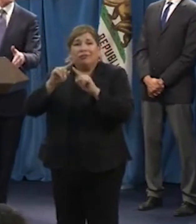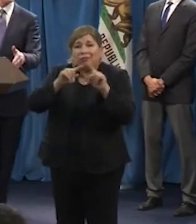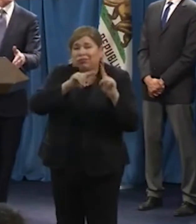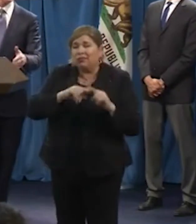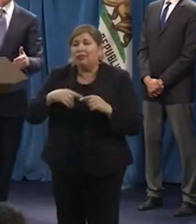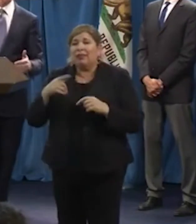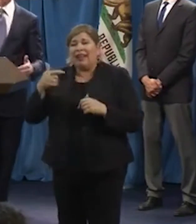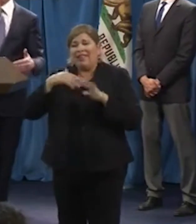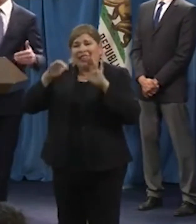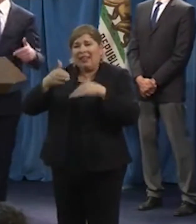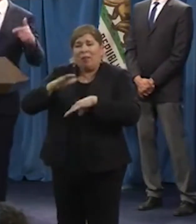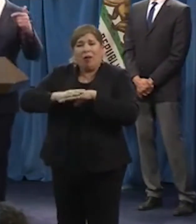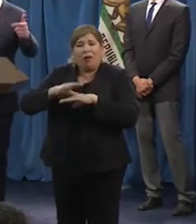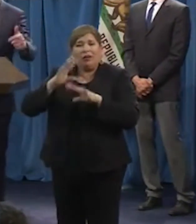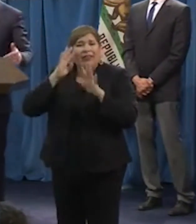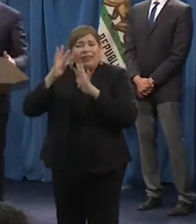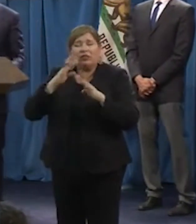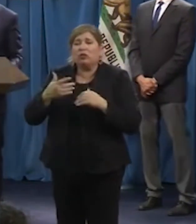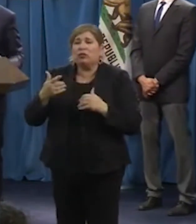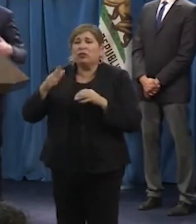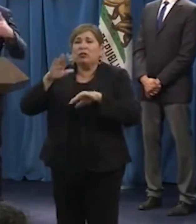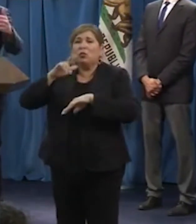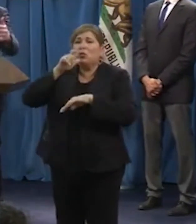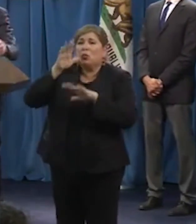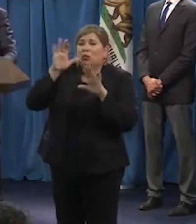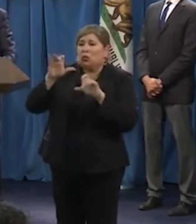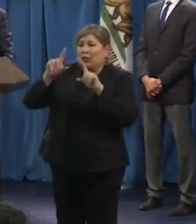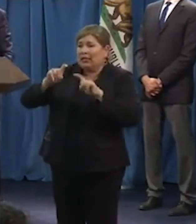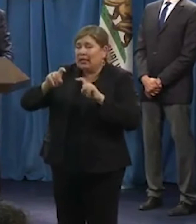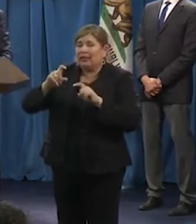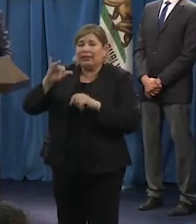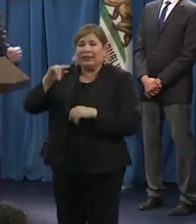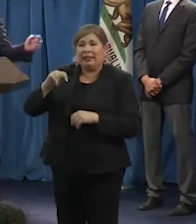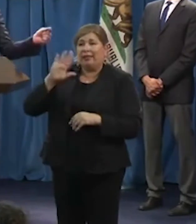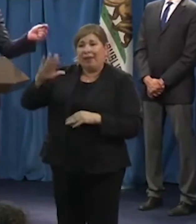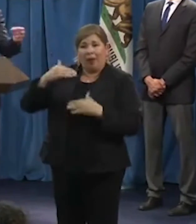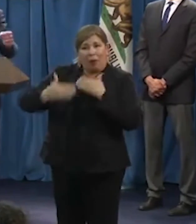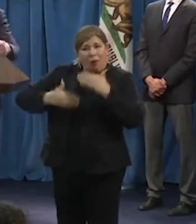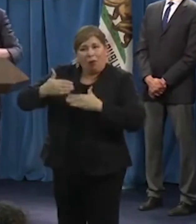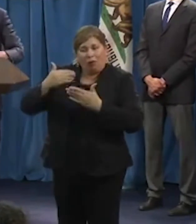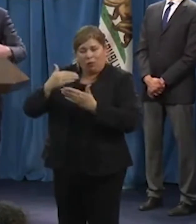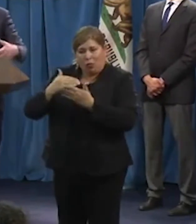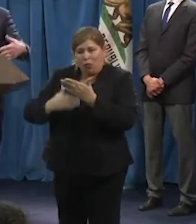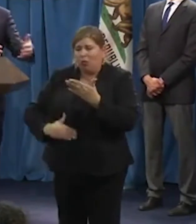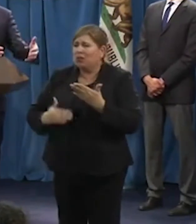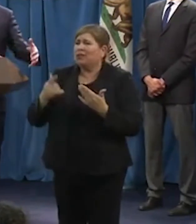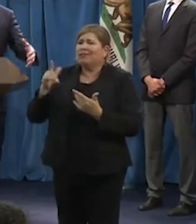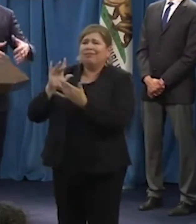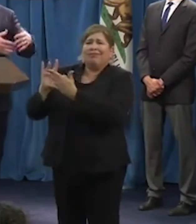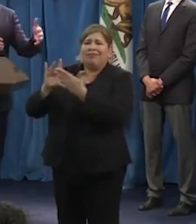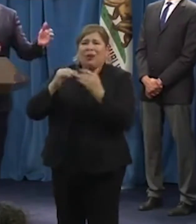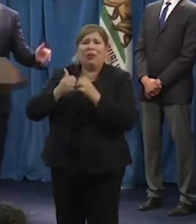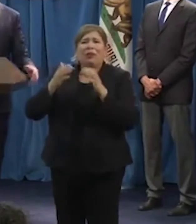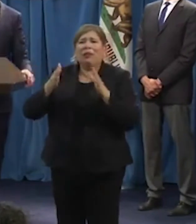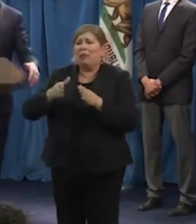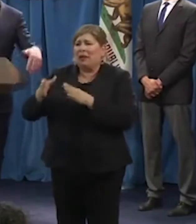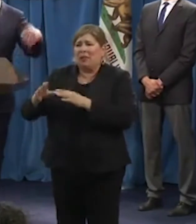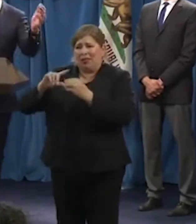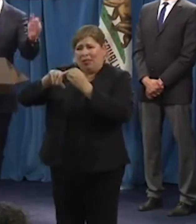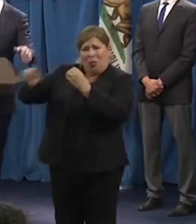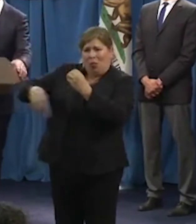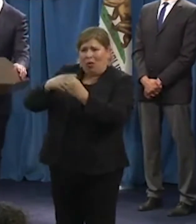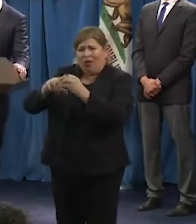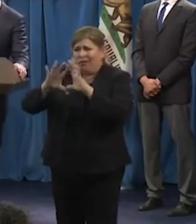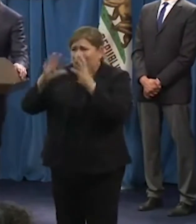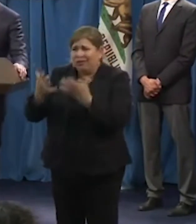innovation, folks coming in with testing kits, this protocol, that protocol, people from around the world sending things. She's assessing all those